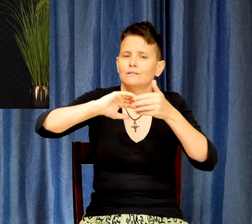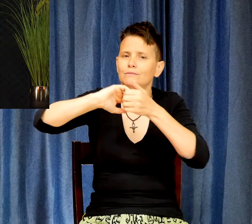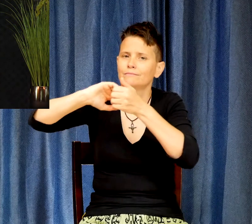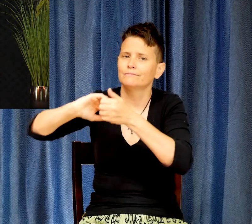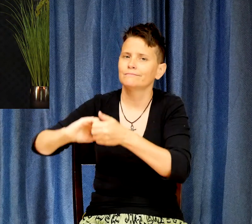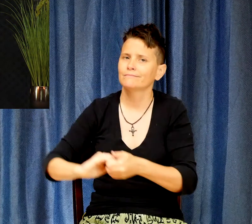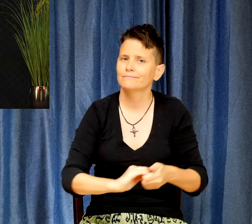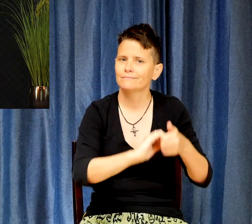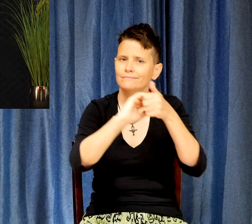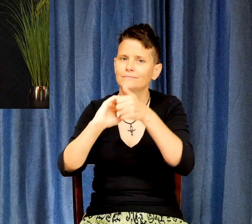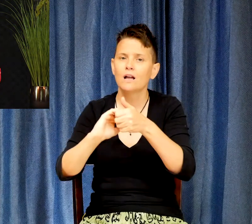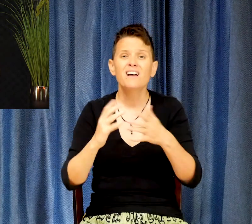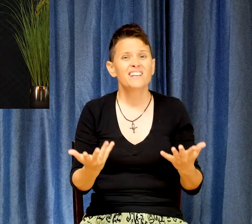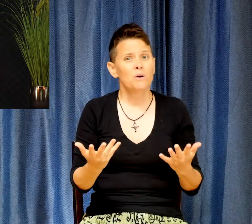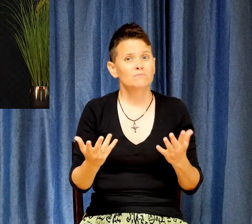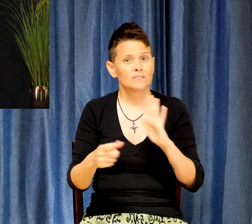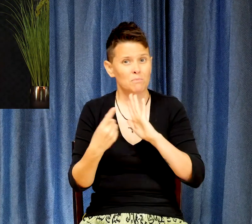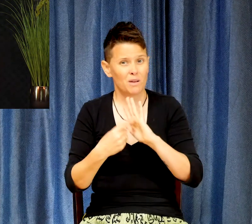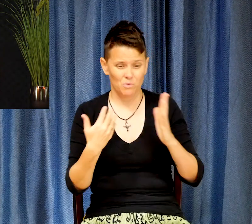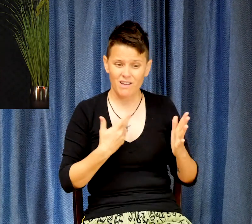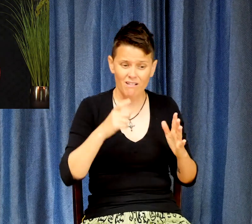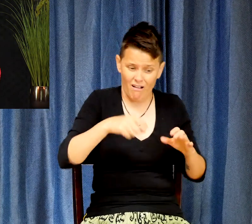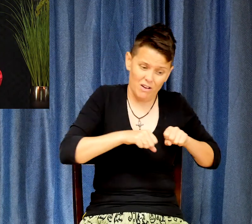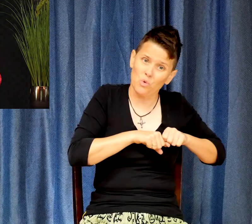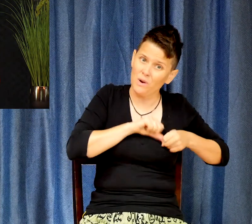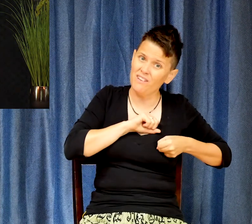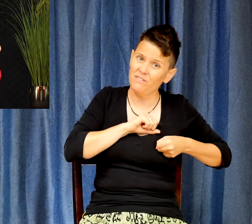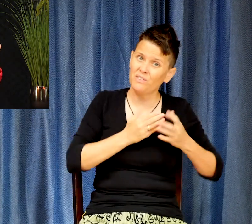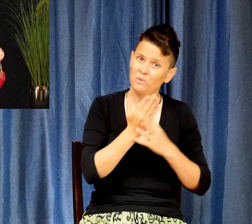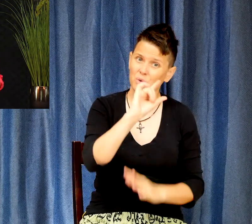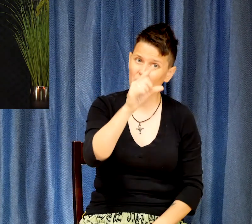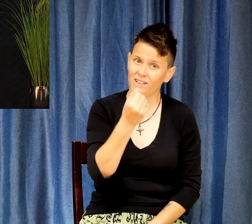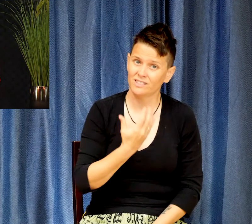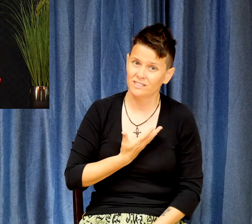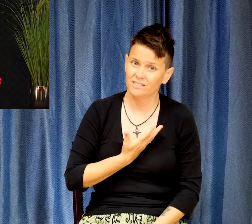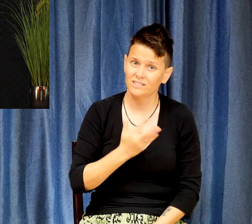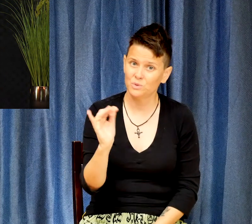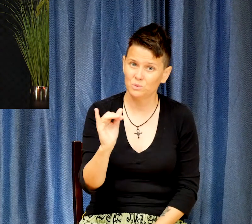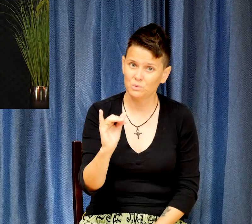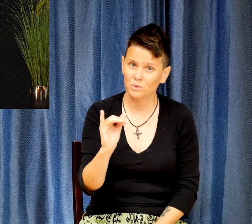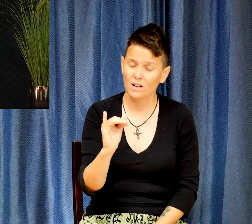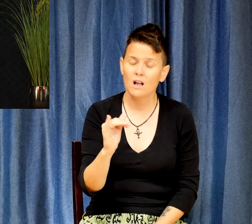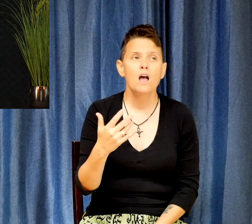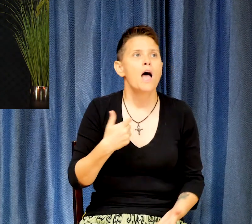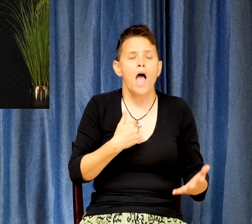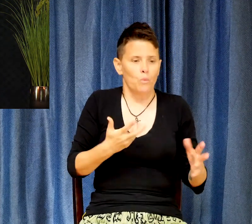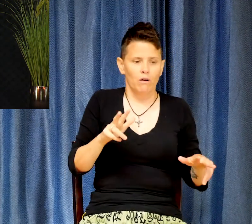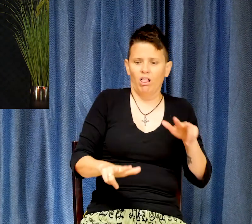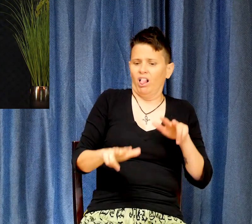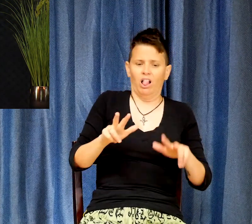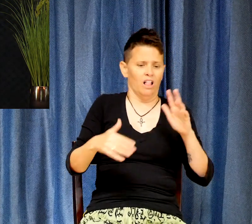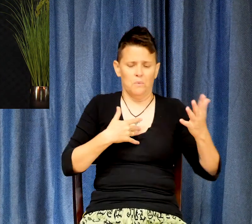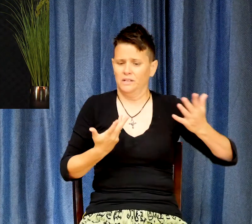breathe in grace. Sometimes when we're in the midst of that discomfort and not sure and uncertainty, we want to